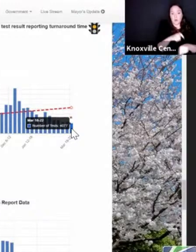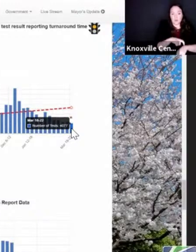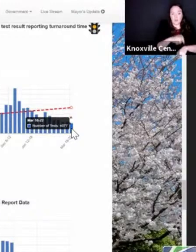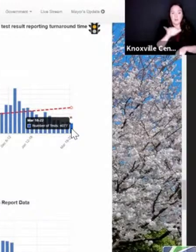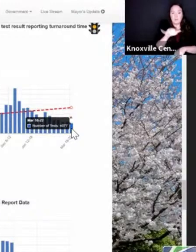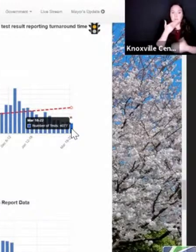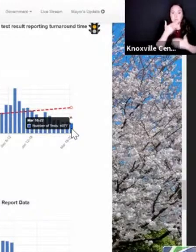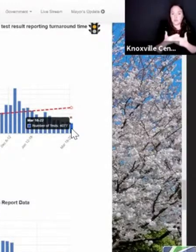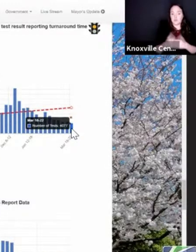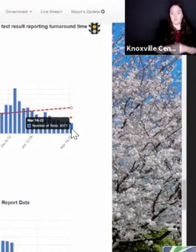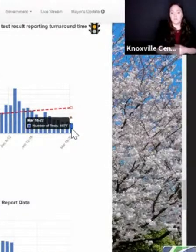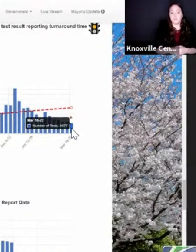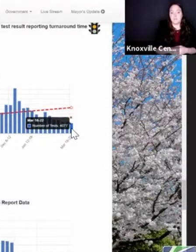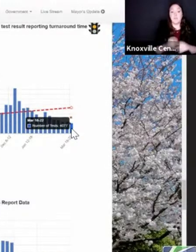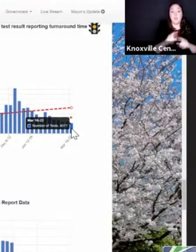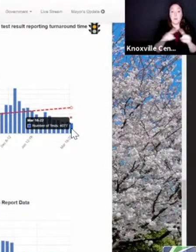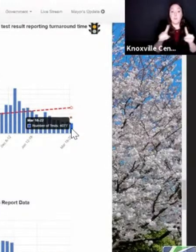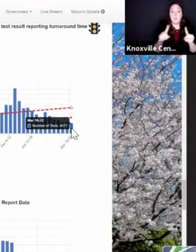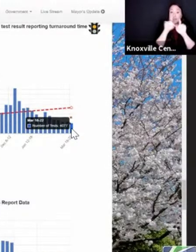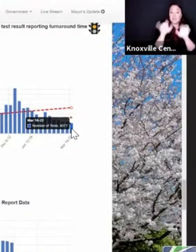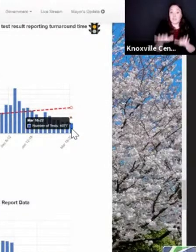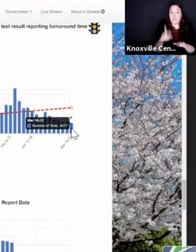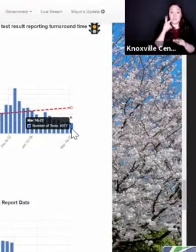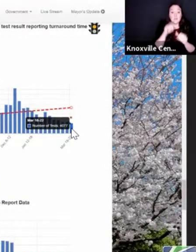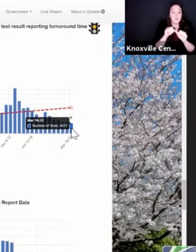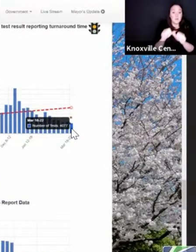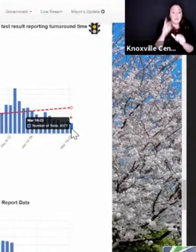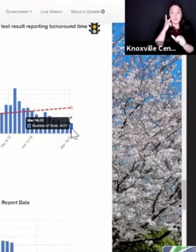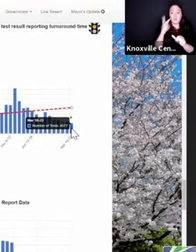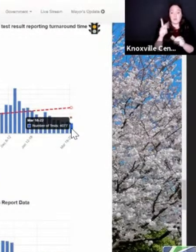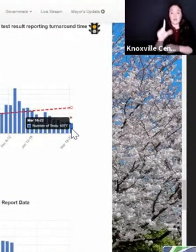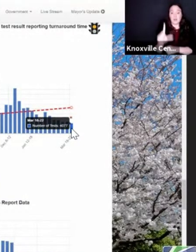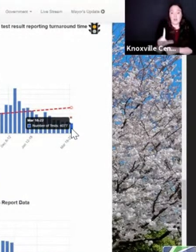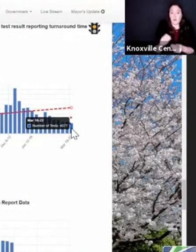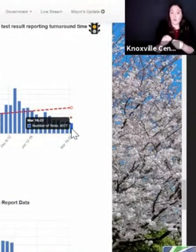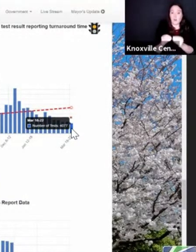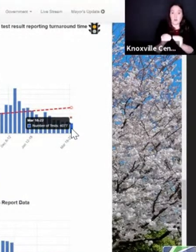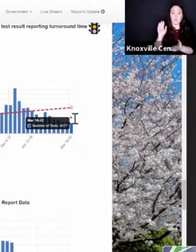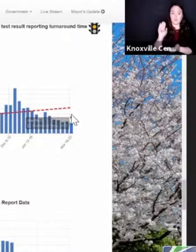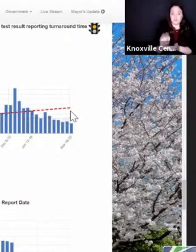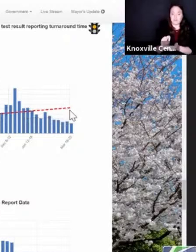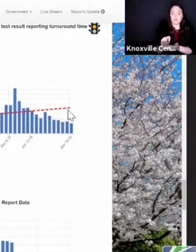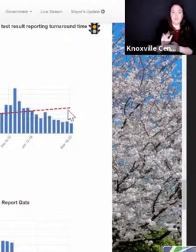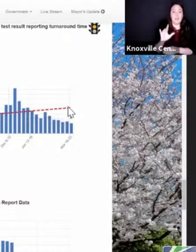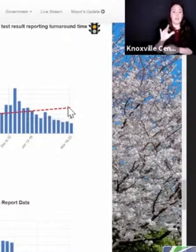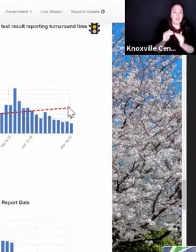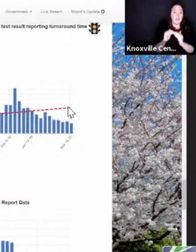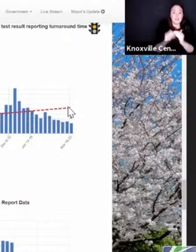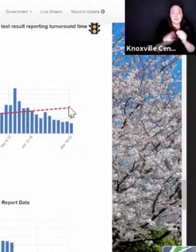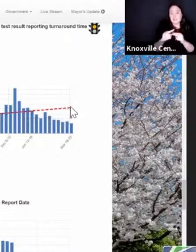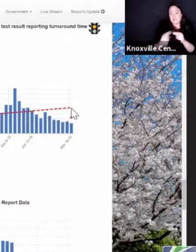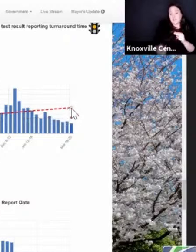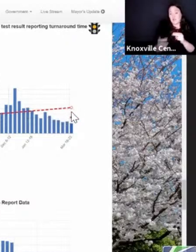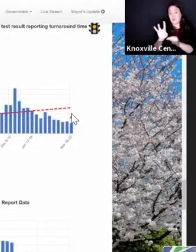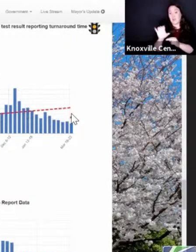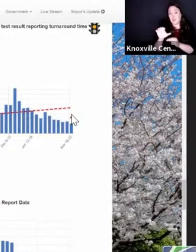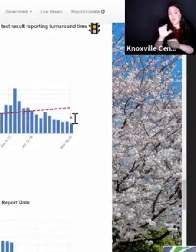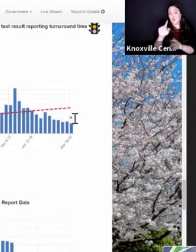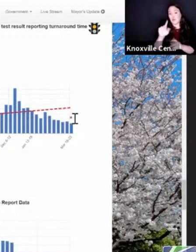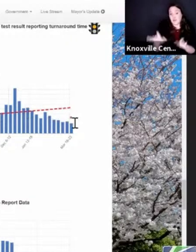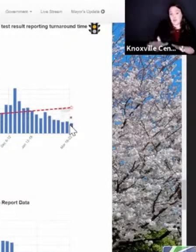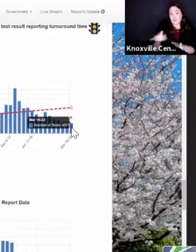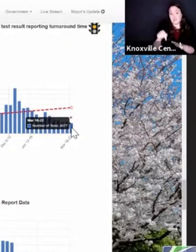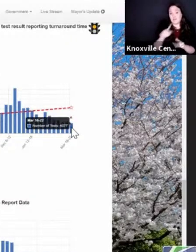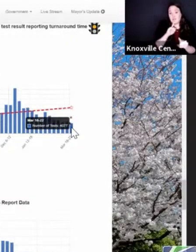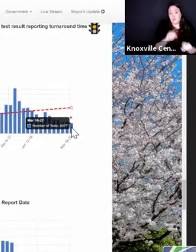good side. But regarding testing, we continue to see low numbers. They dropped by about 800 tests for this reporting period. We